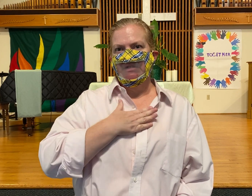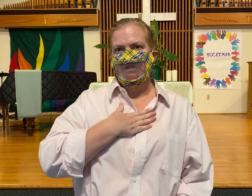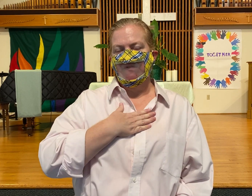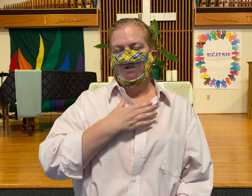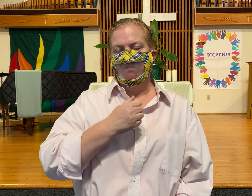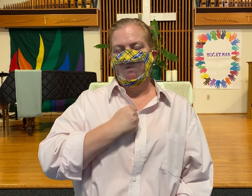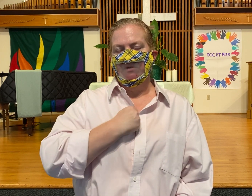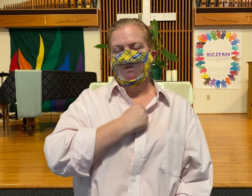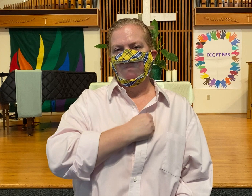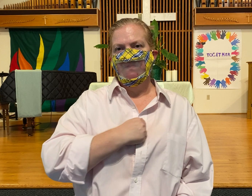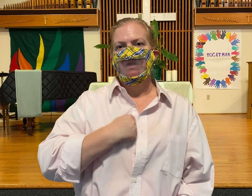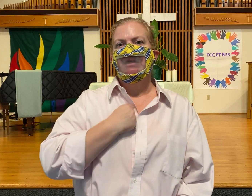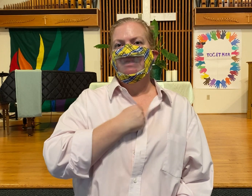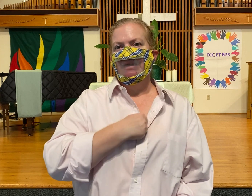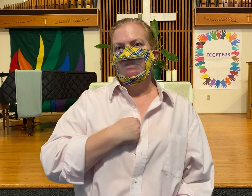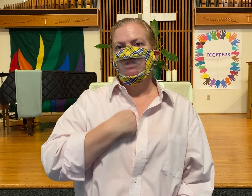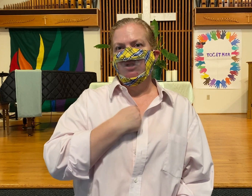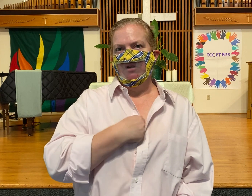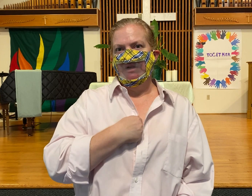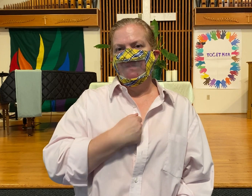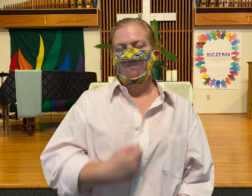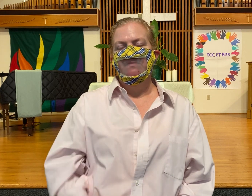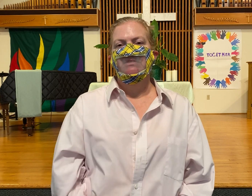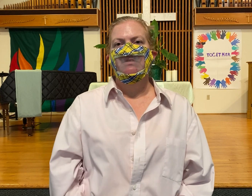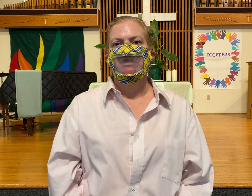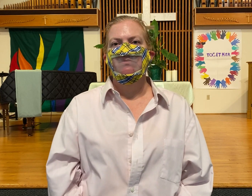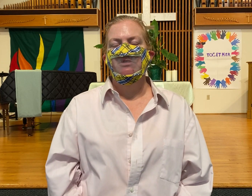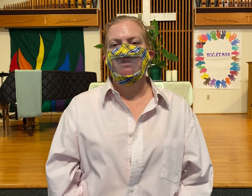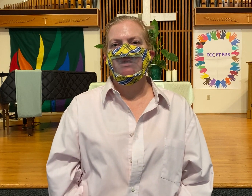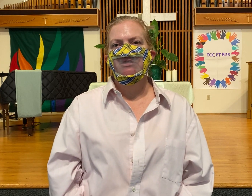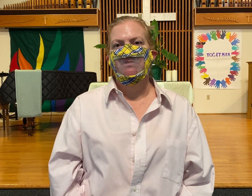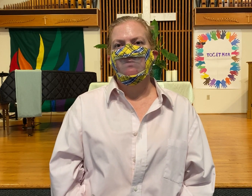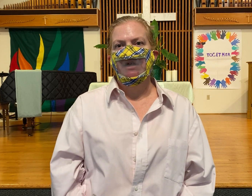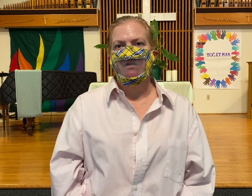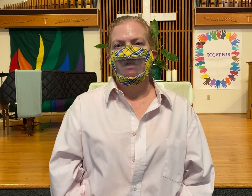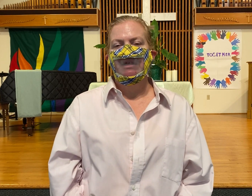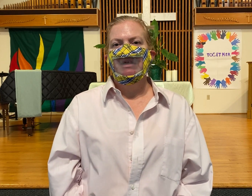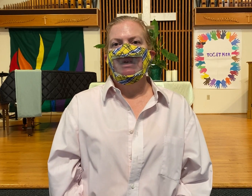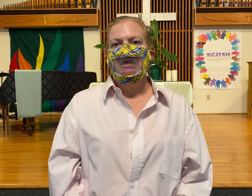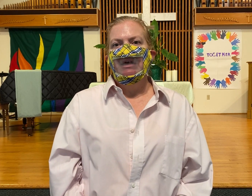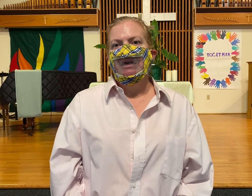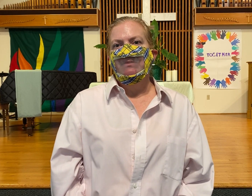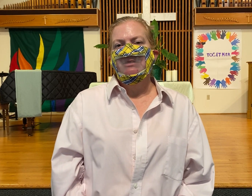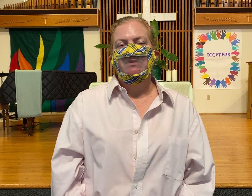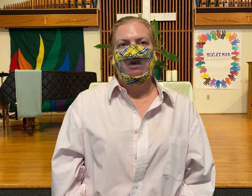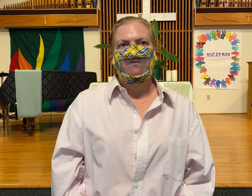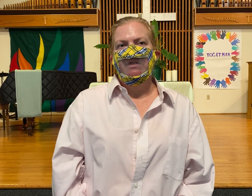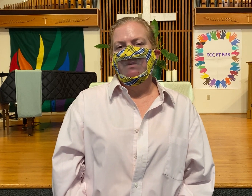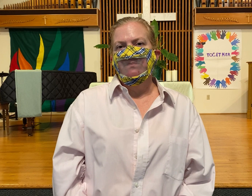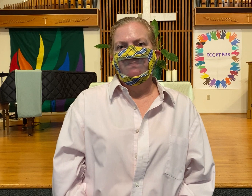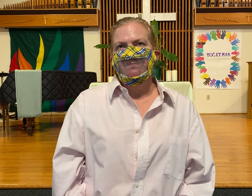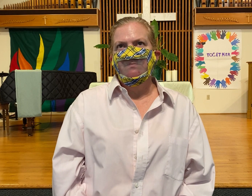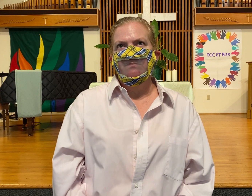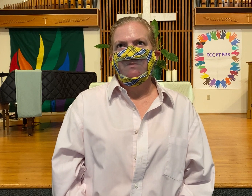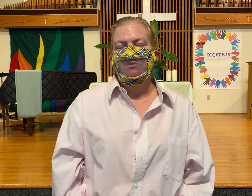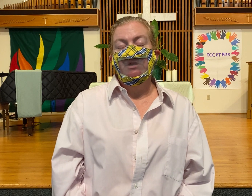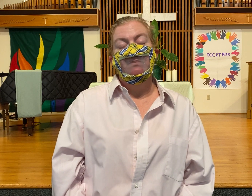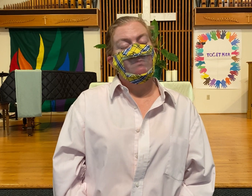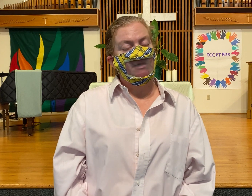instead of an open palm. That's sorry. So that's one you can do as well. Because we often we don't bump into